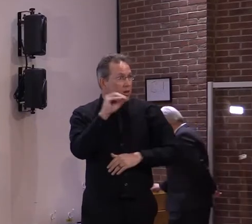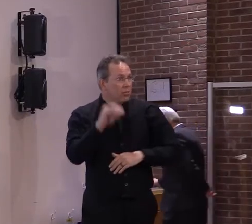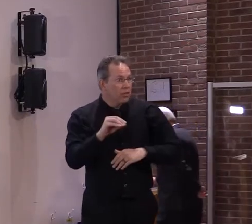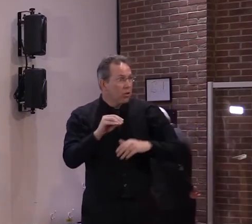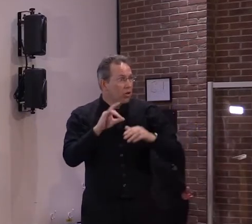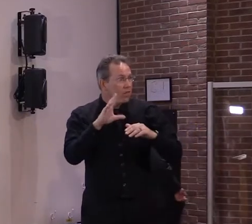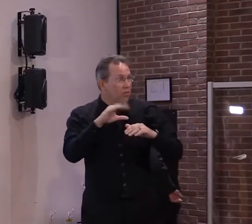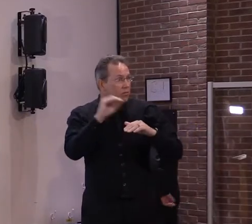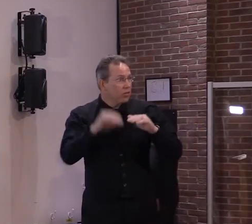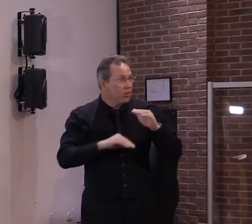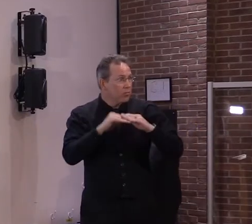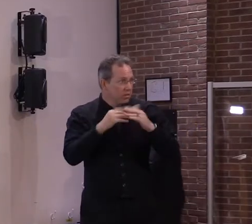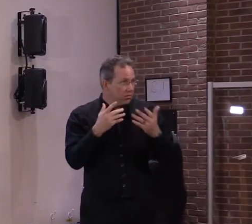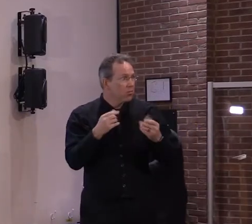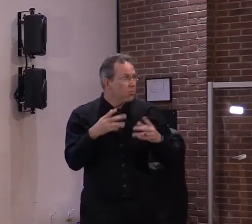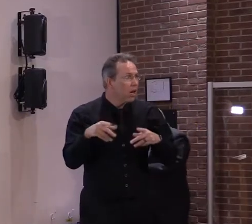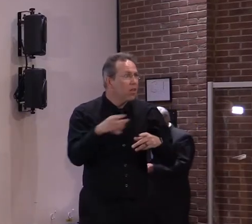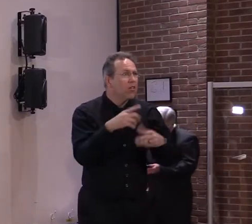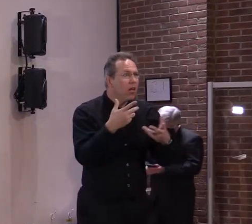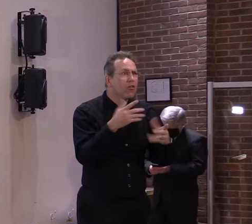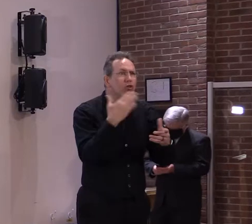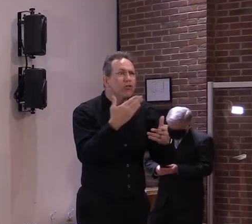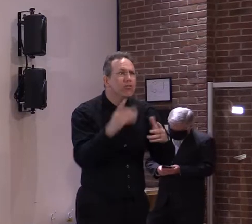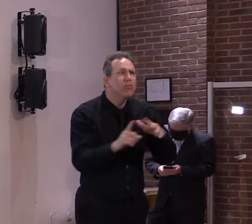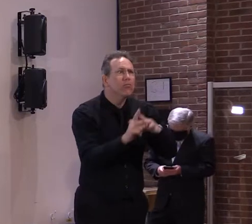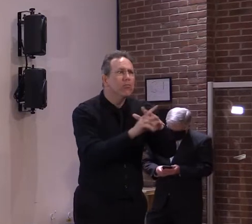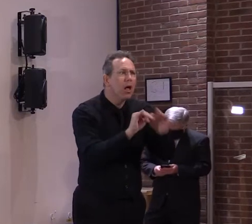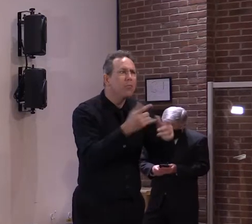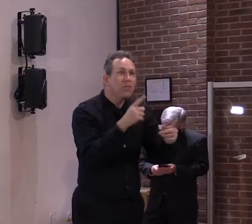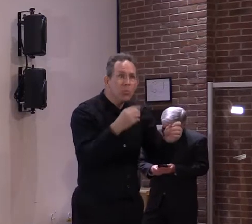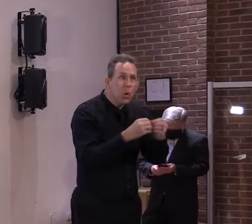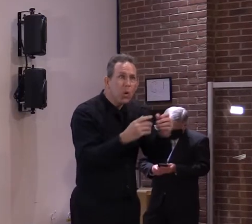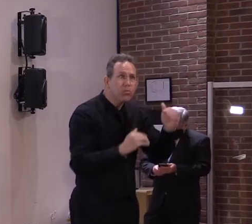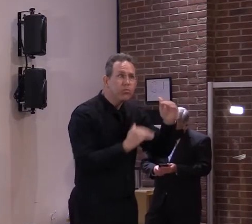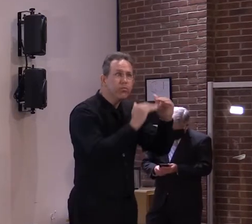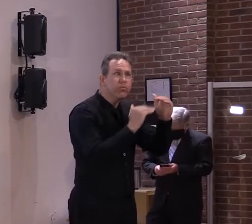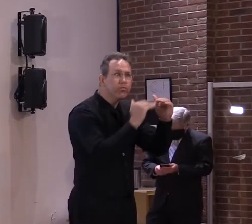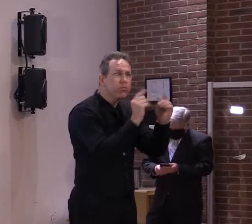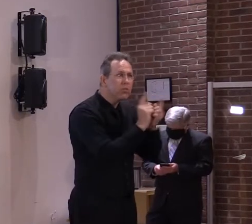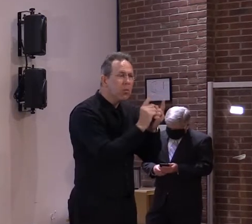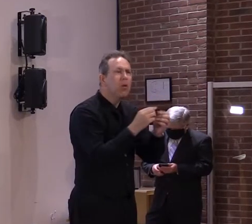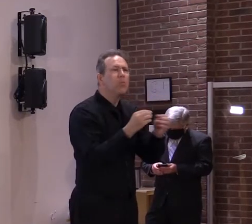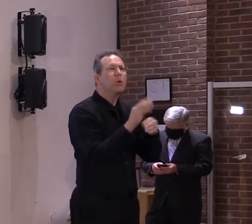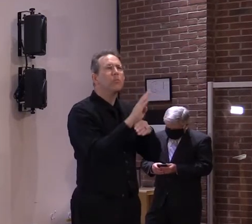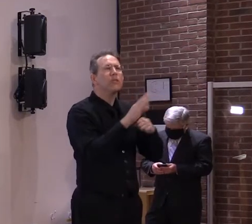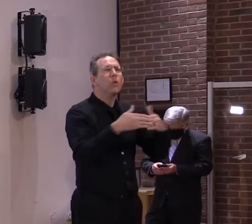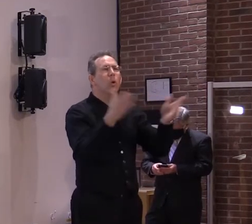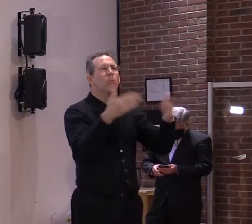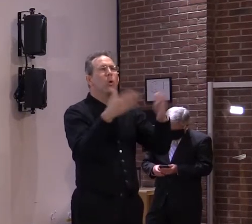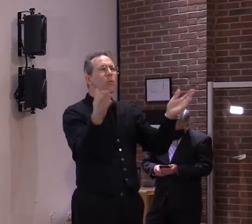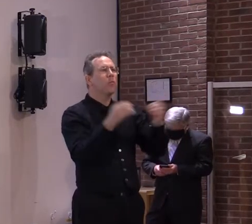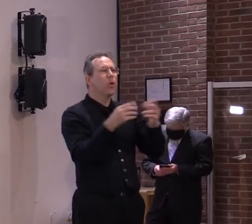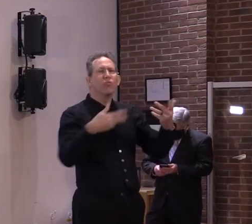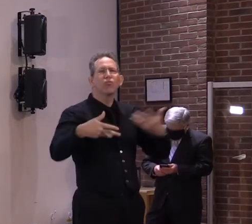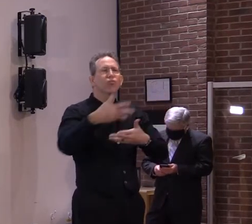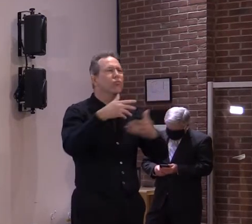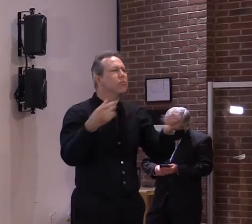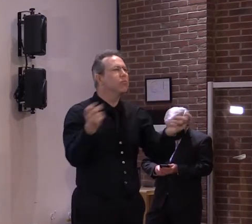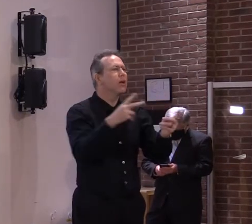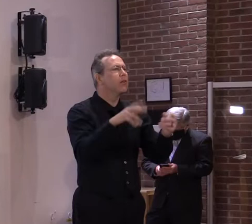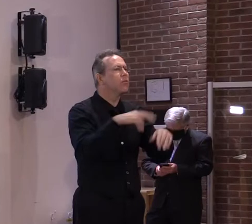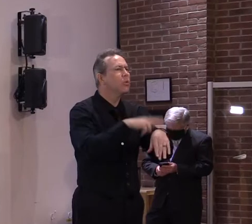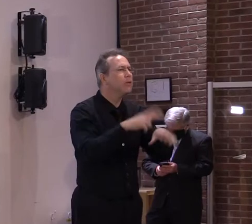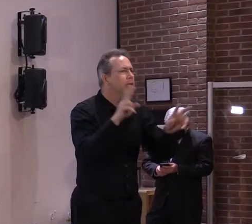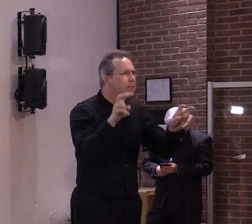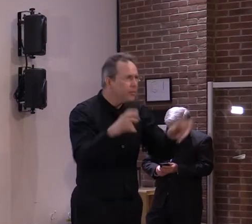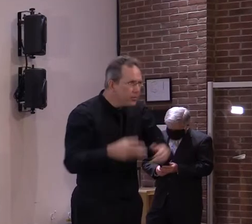good happened in their reopening process. And that was only at 50% of fully